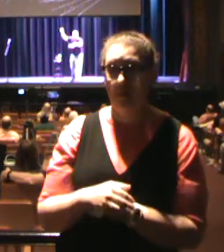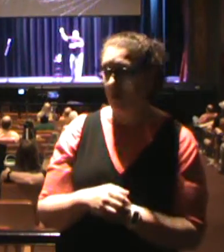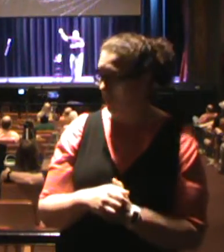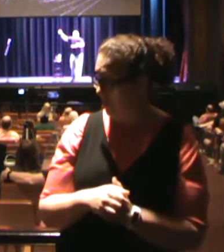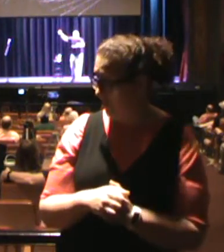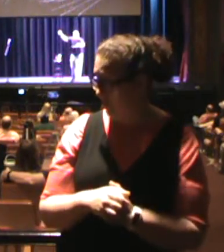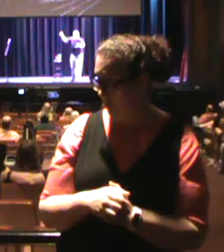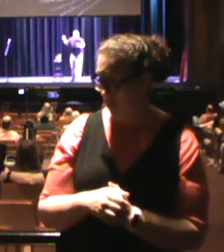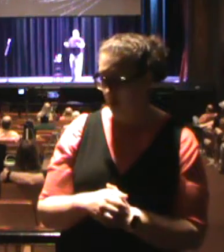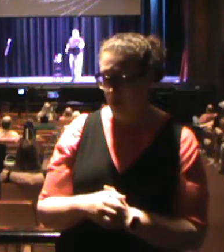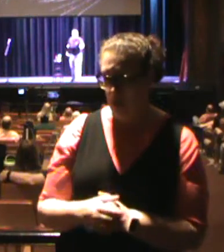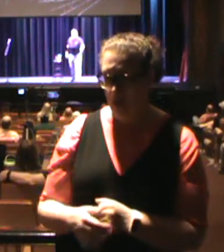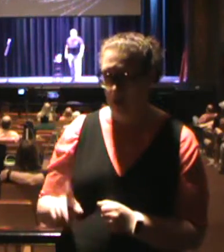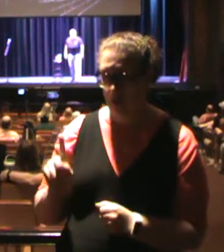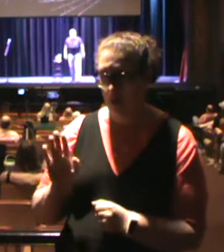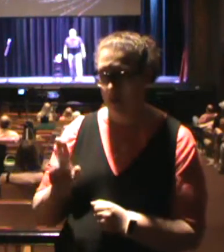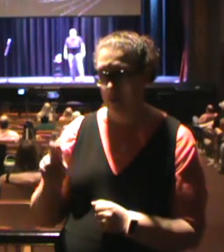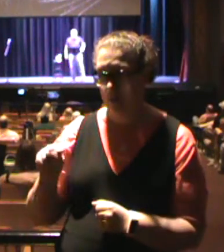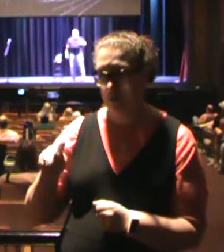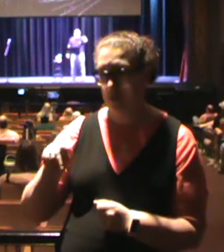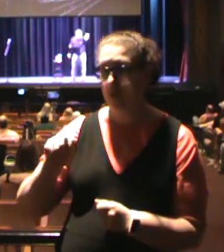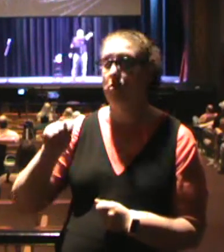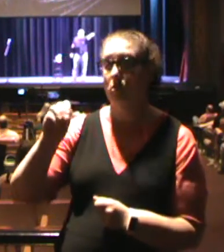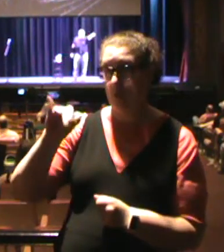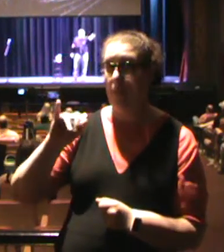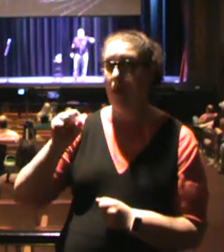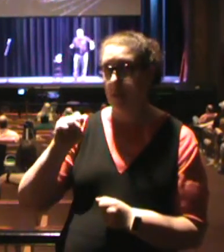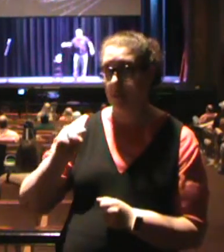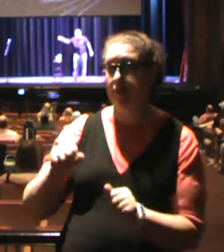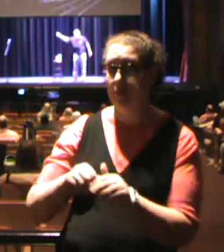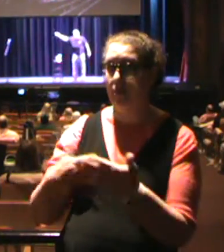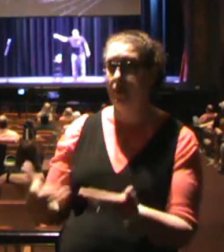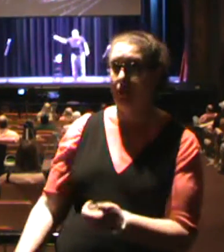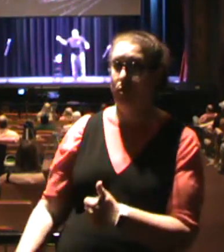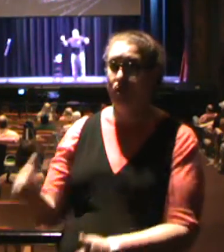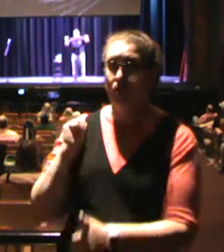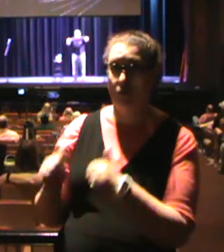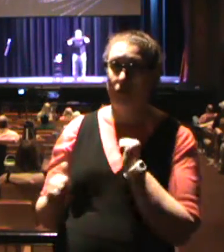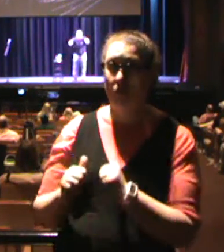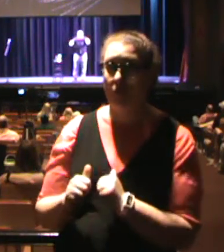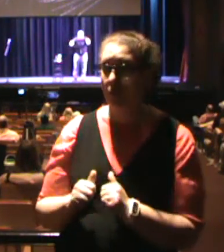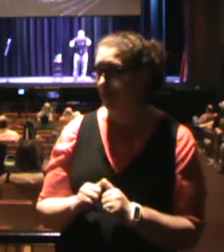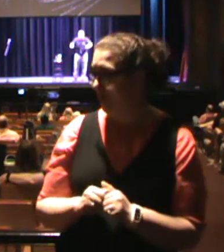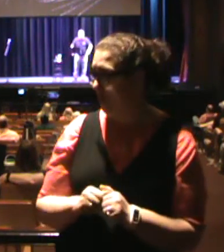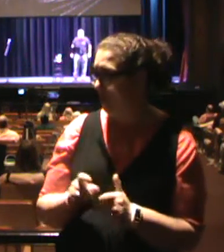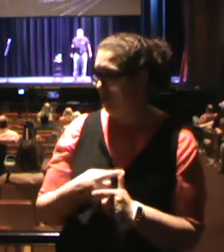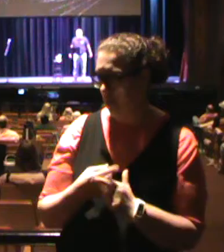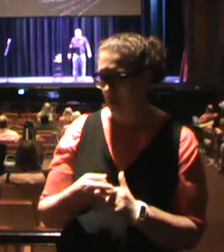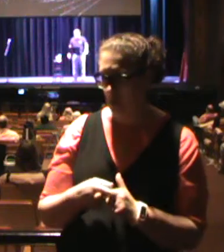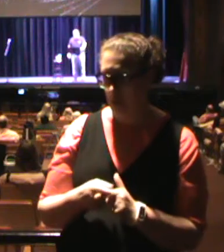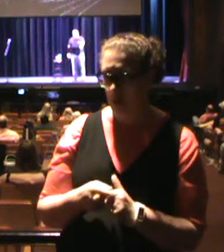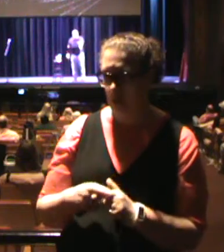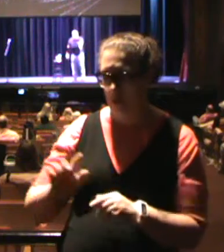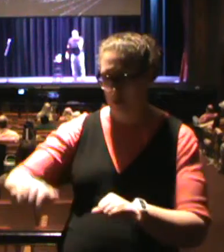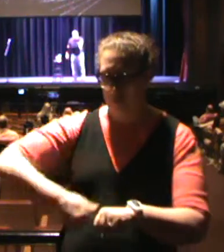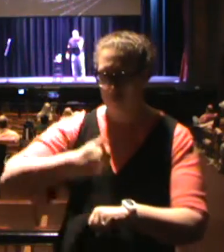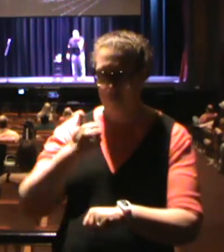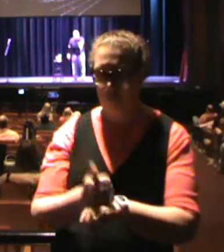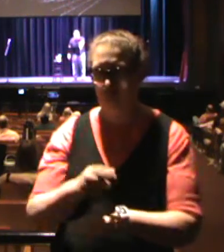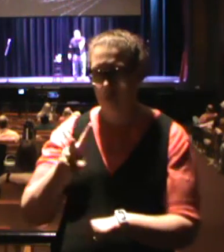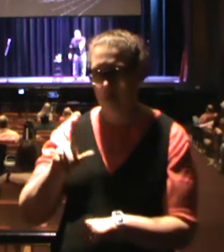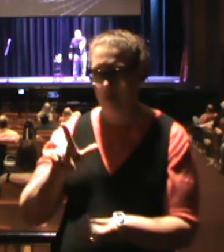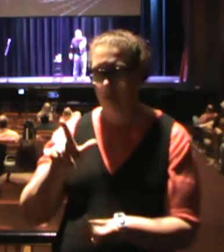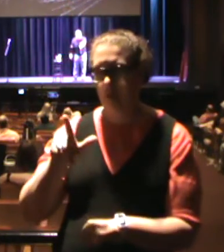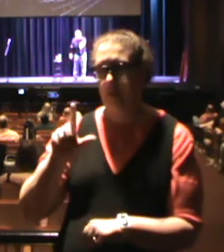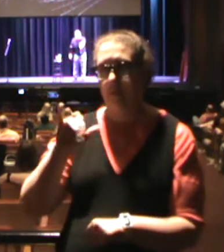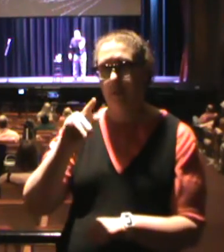out as soon as he saw them there. When he saw the tithing issue, he got the Levites, put them in the singers, put them back in their posts. When he saw the